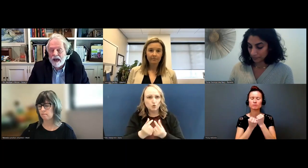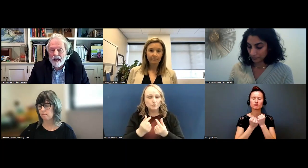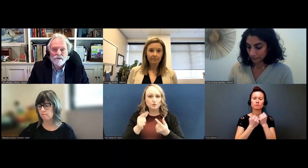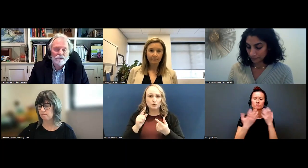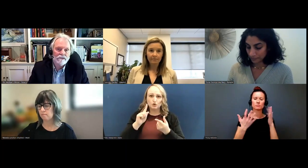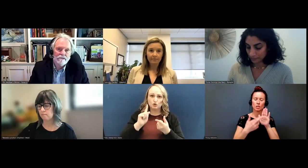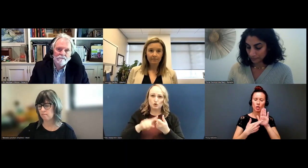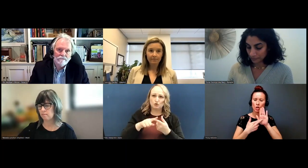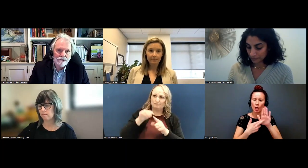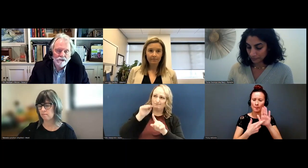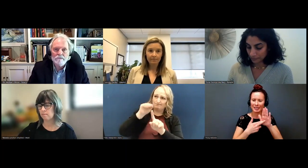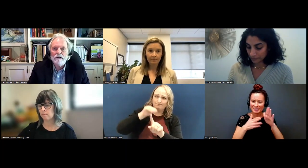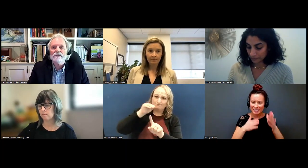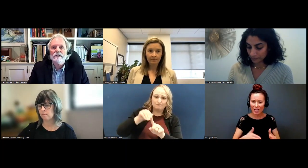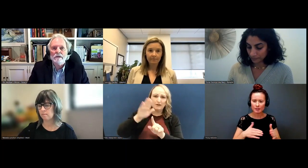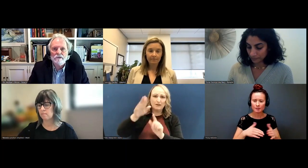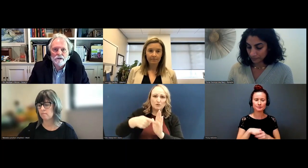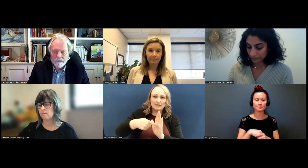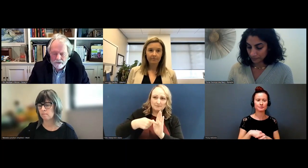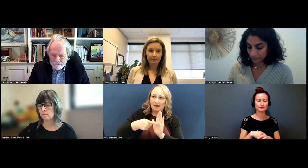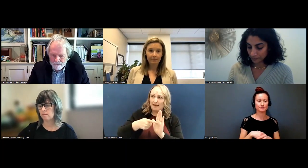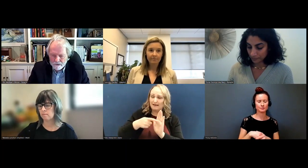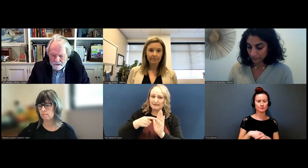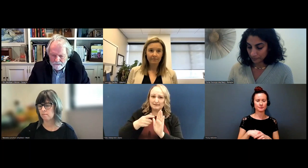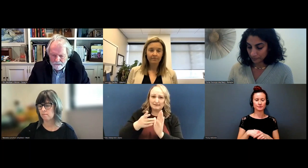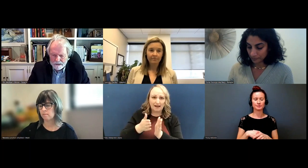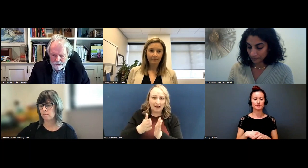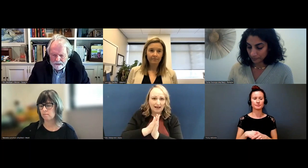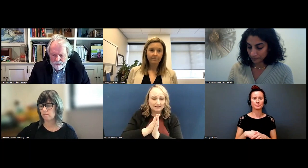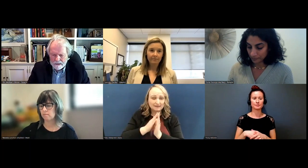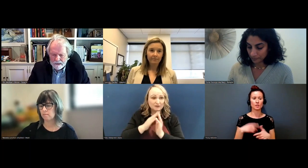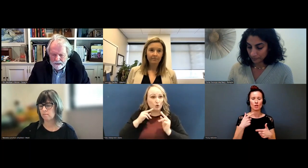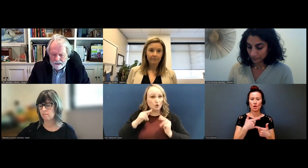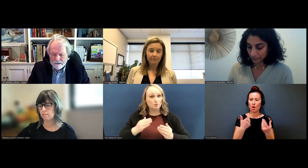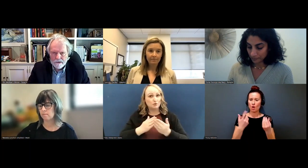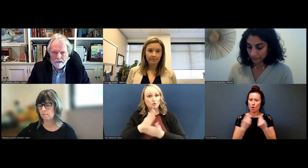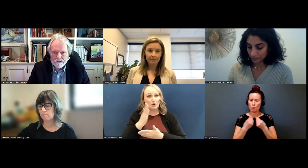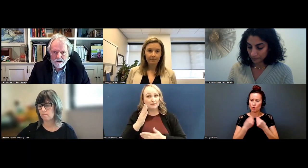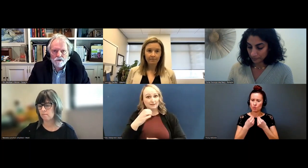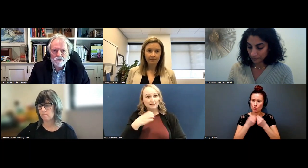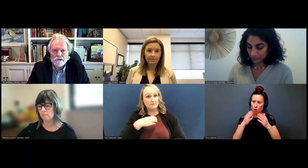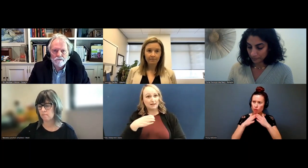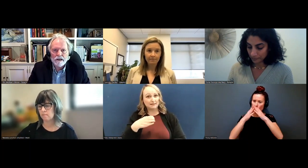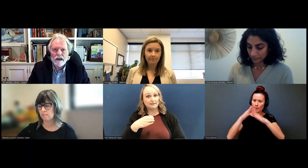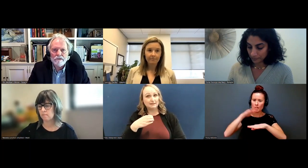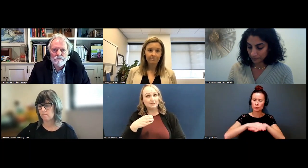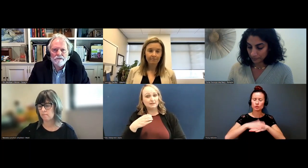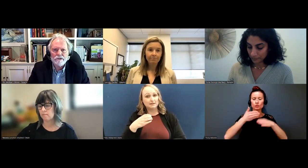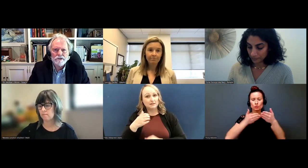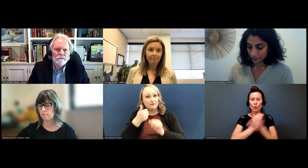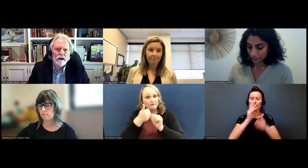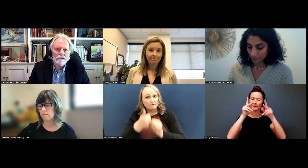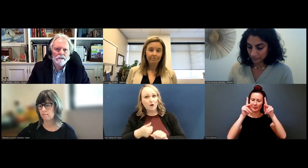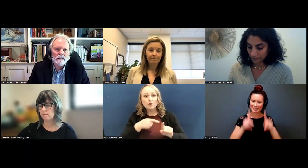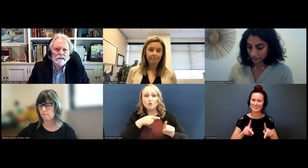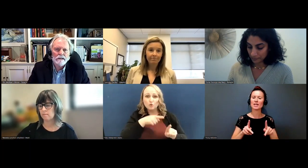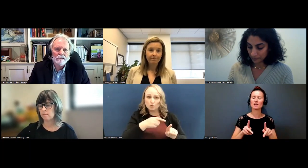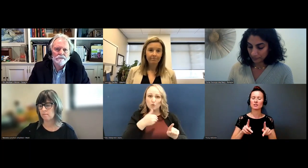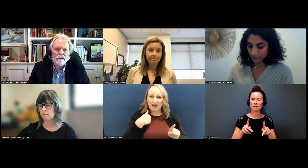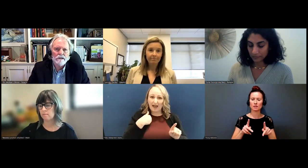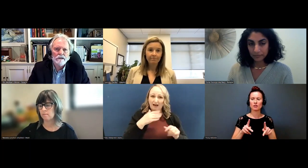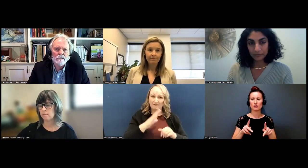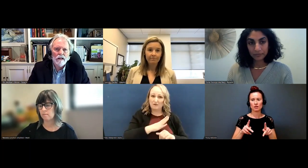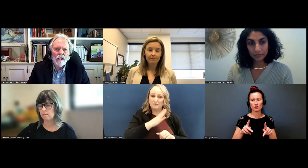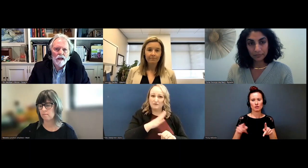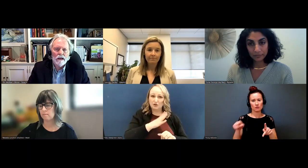demands, asks, human rights claims, very much informed now by the notion of we have an official poverty line at